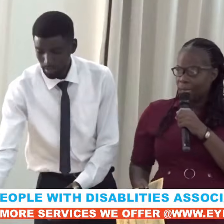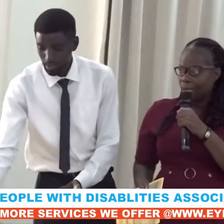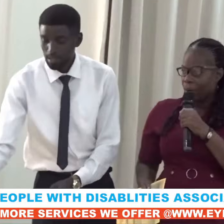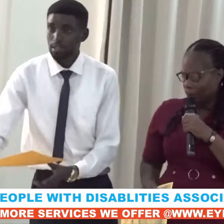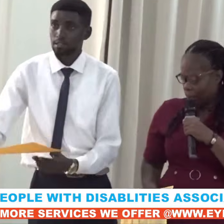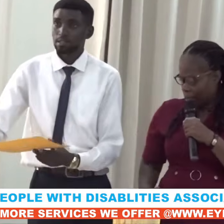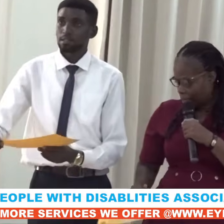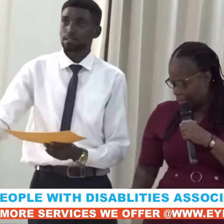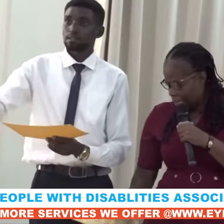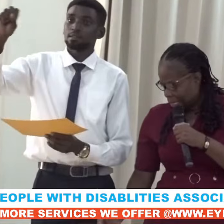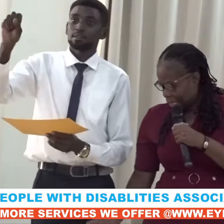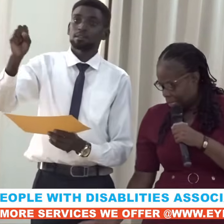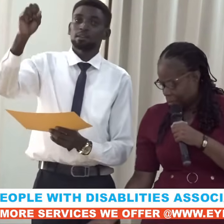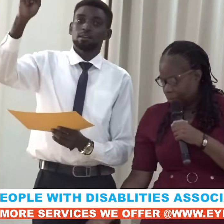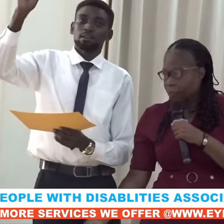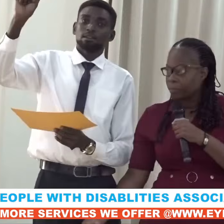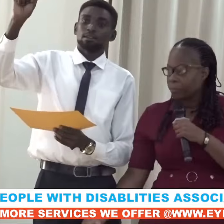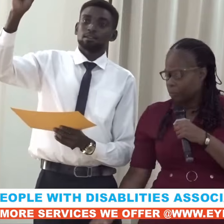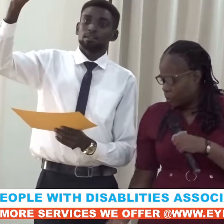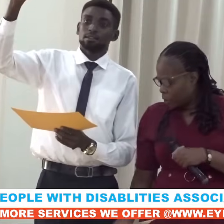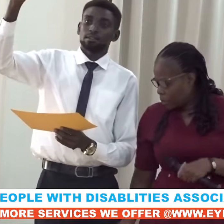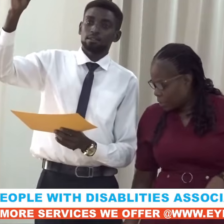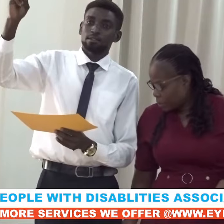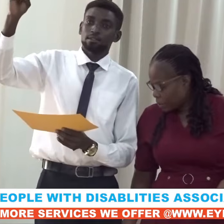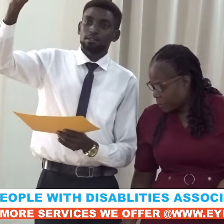Rita is around?